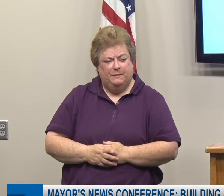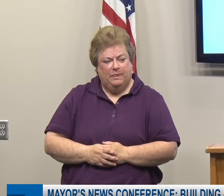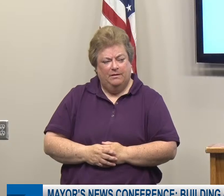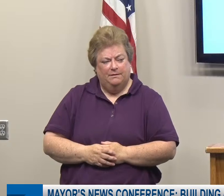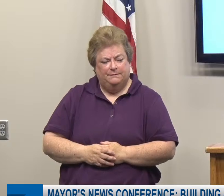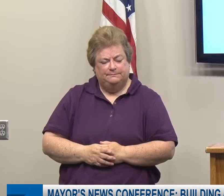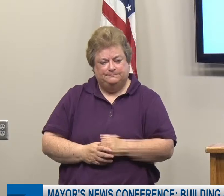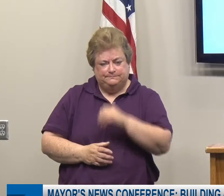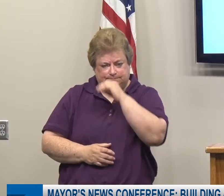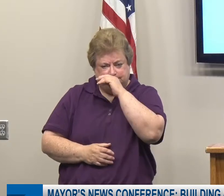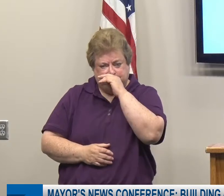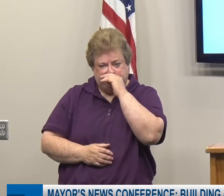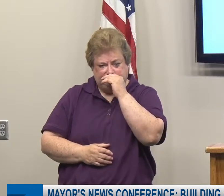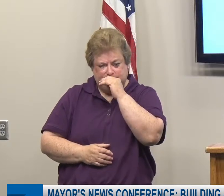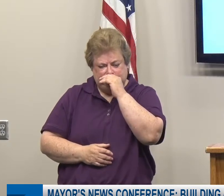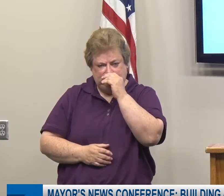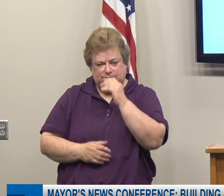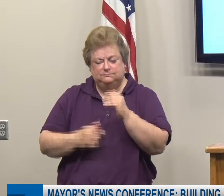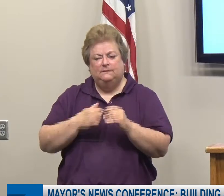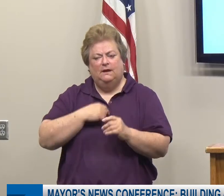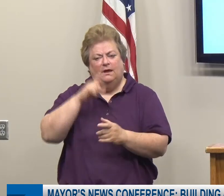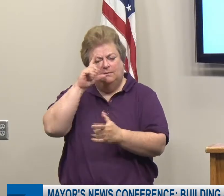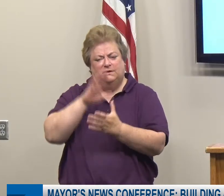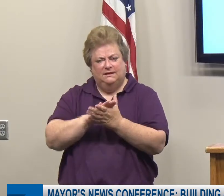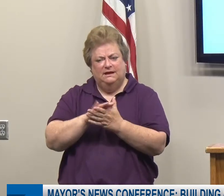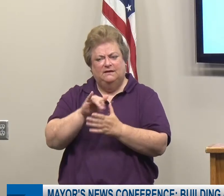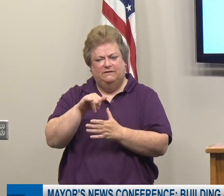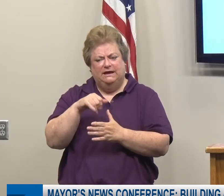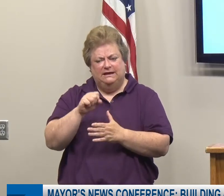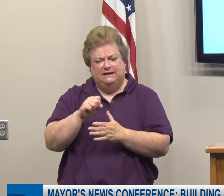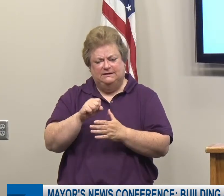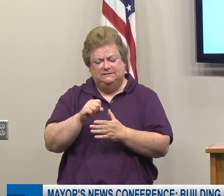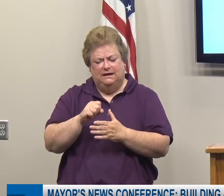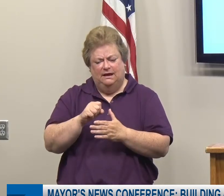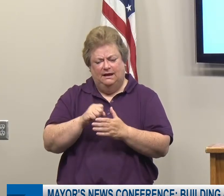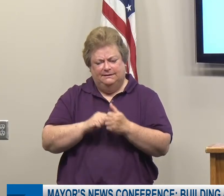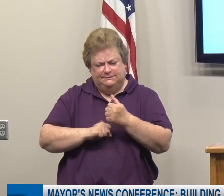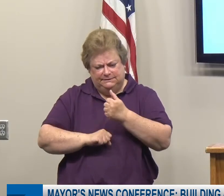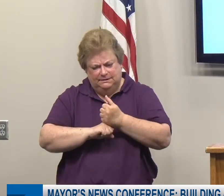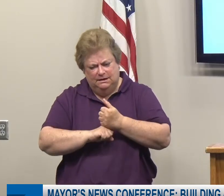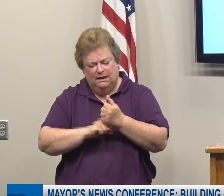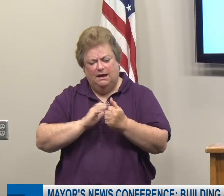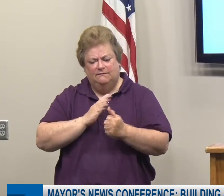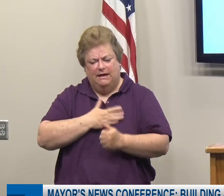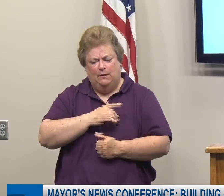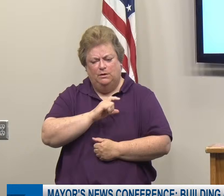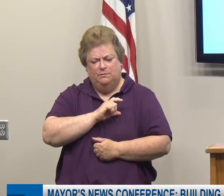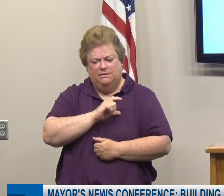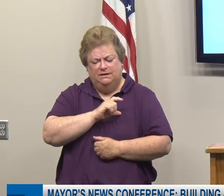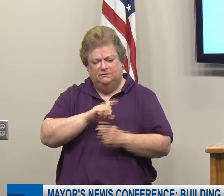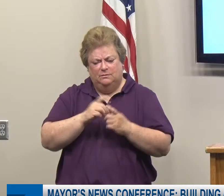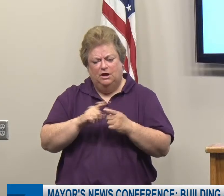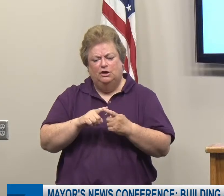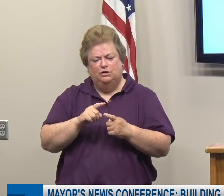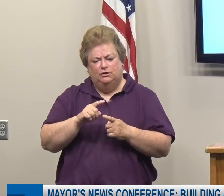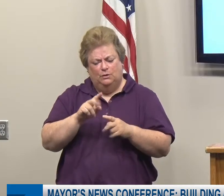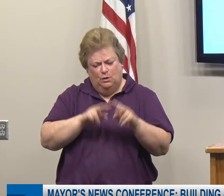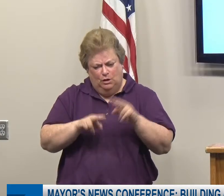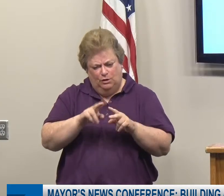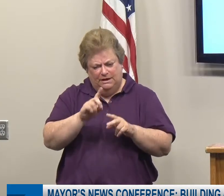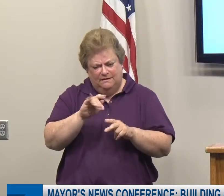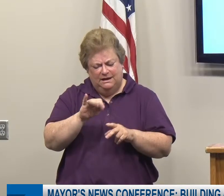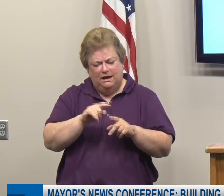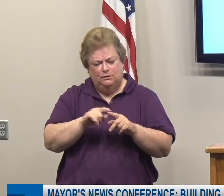I believe that it is a cornerstone of the Lincoln Police Department to use this particular data to measure how we're doing